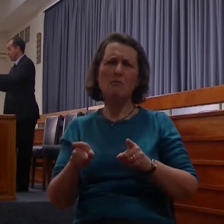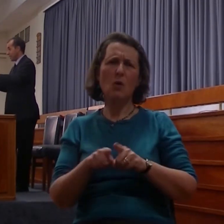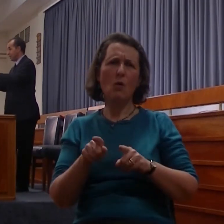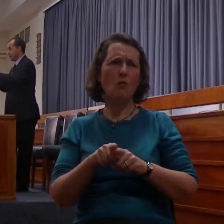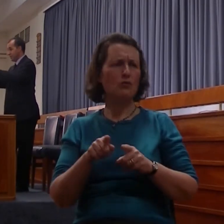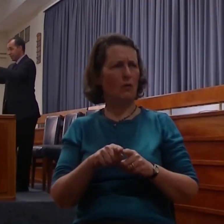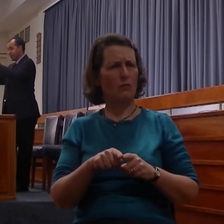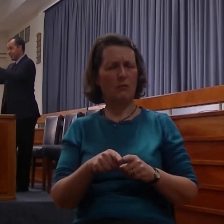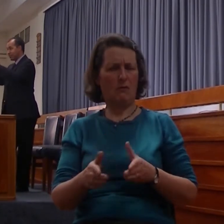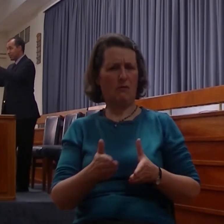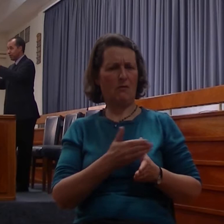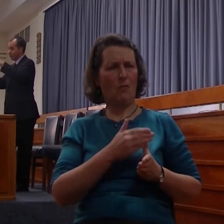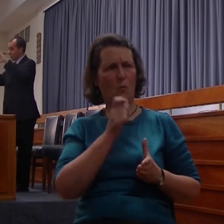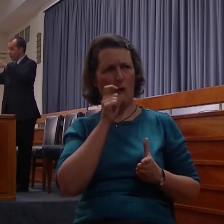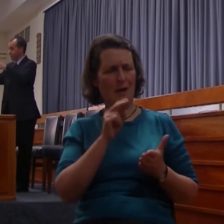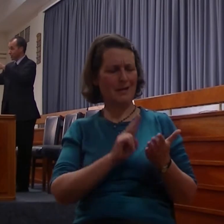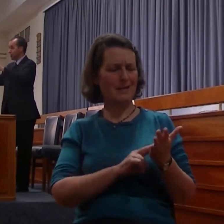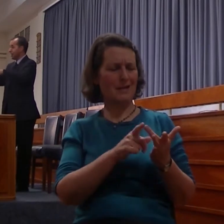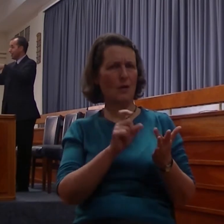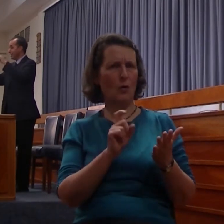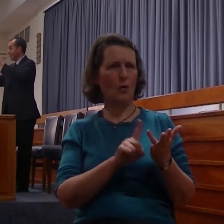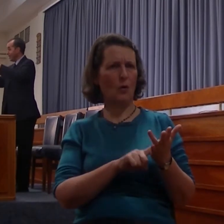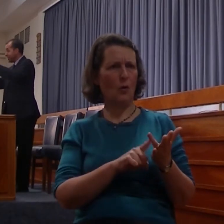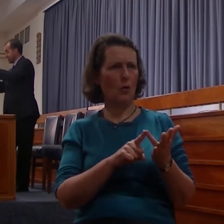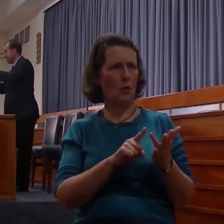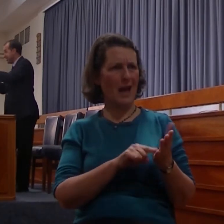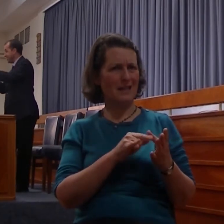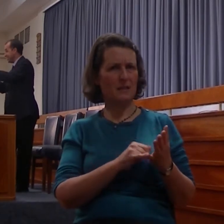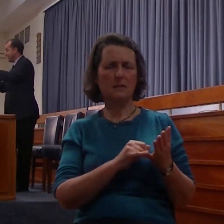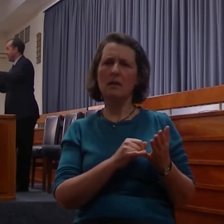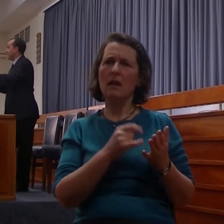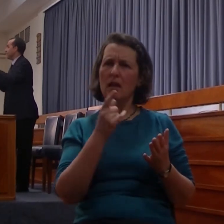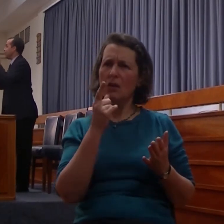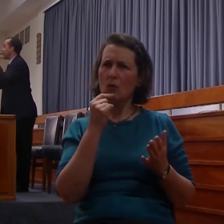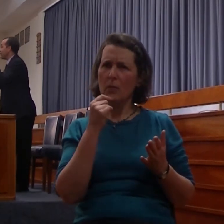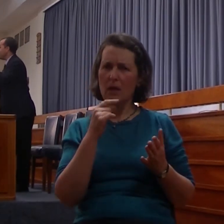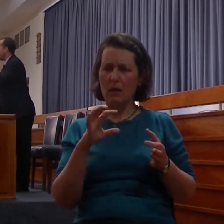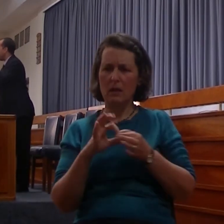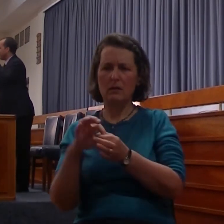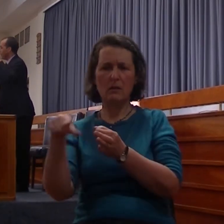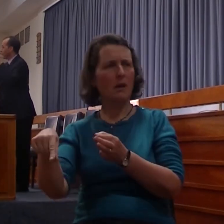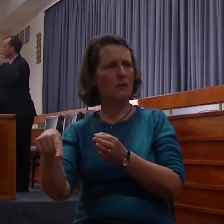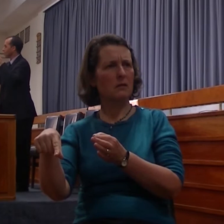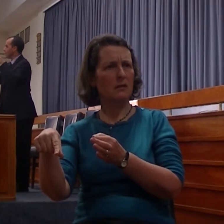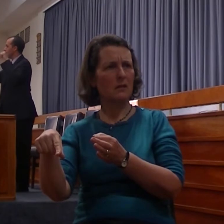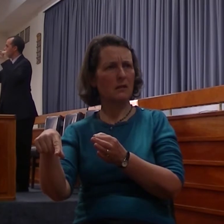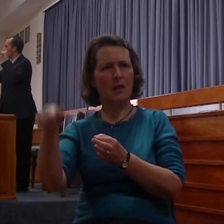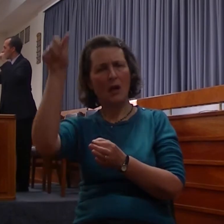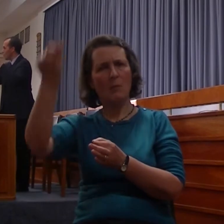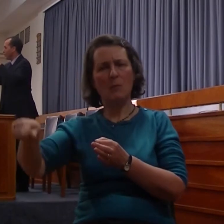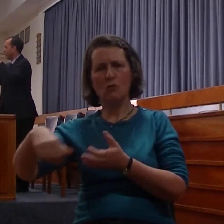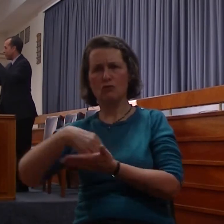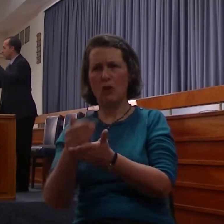here. The word Nicolaisi doesn't exist. The word doesn't exist. But making that rhyme with